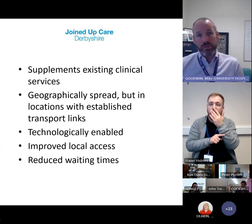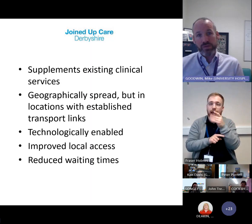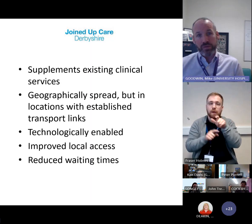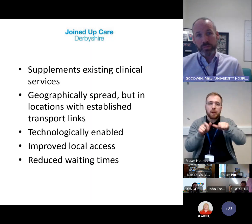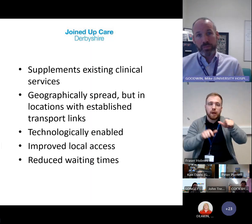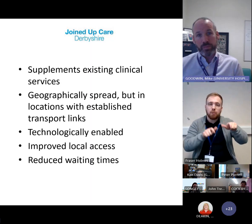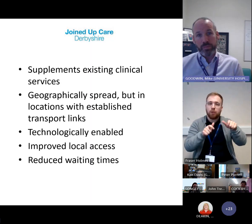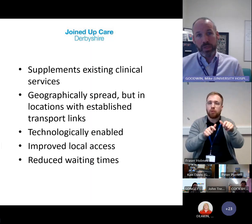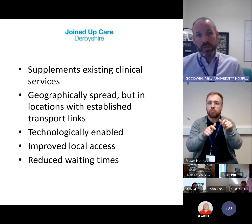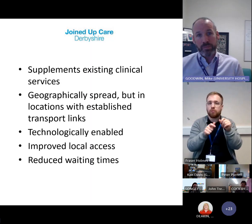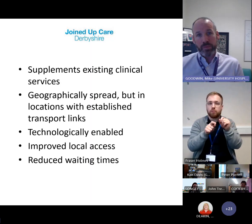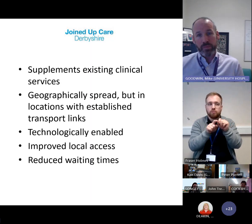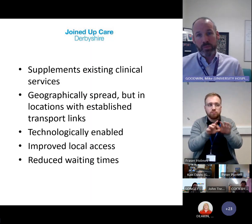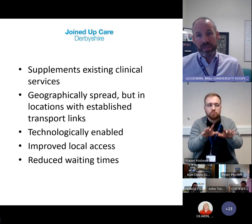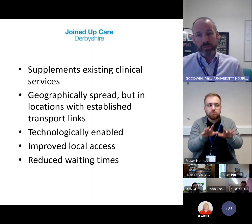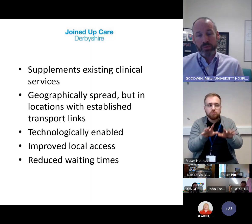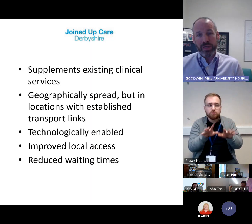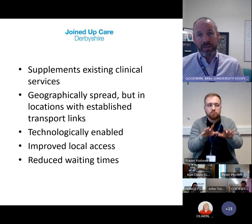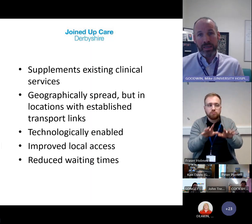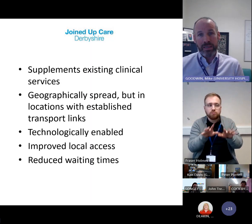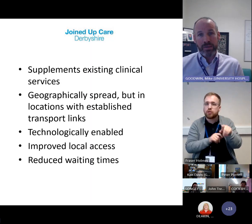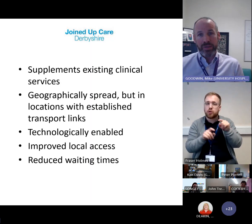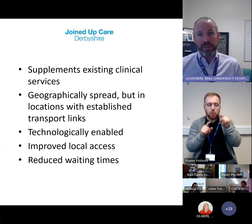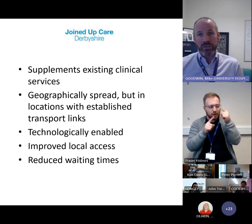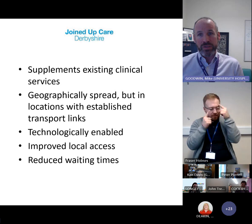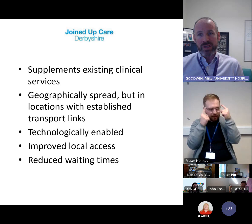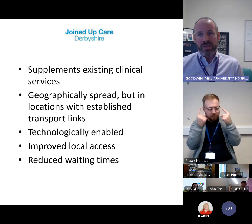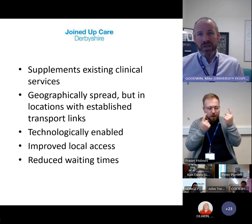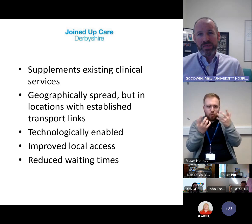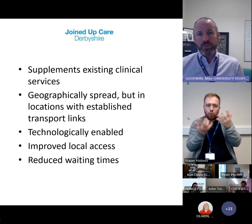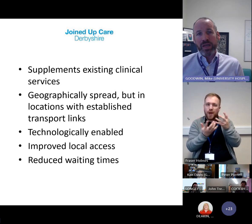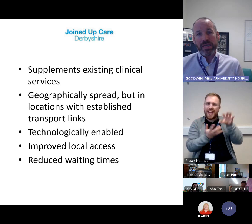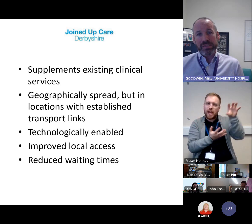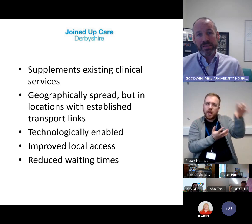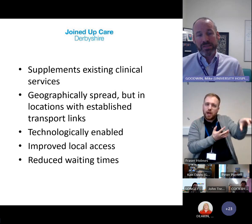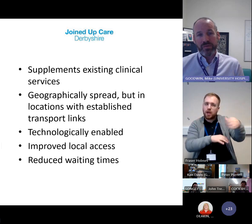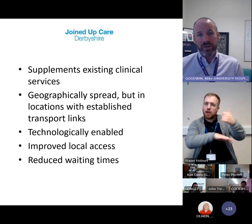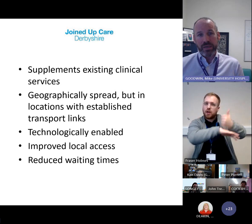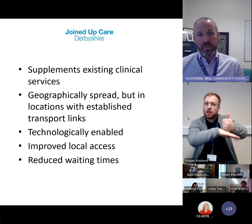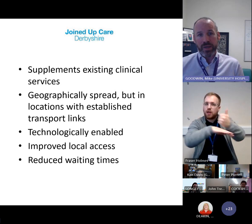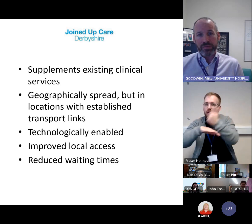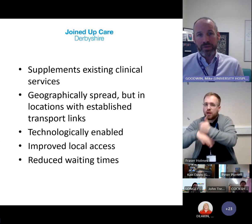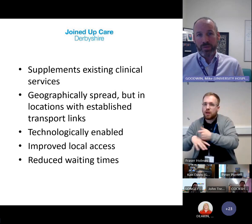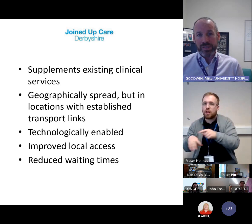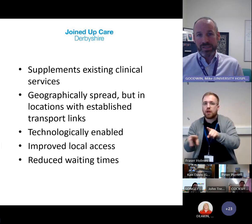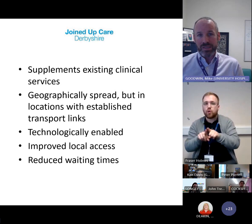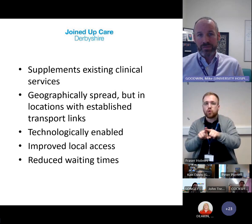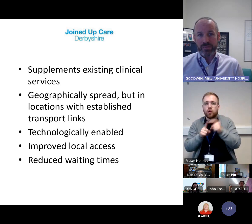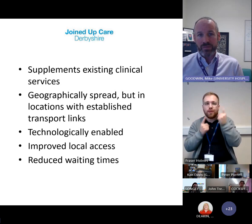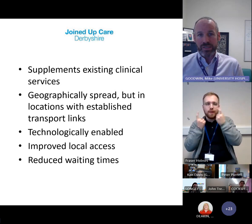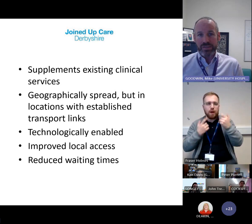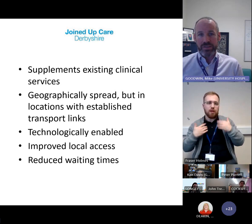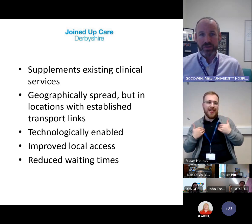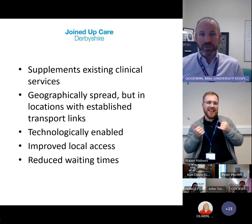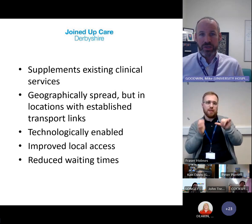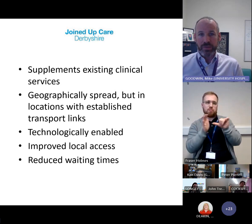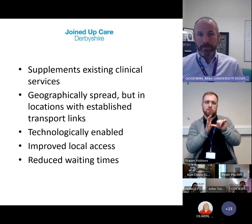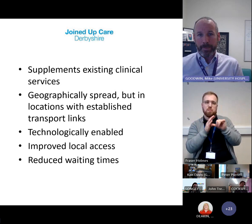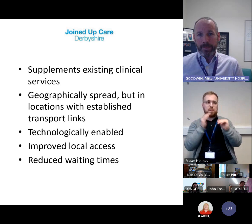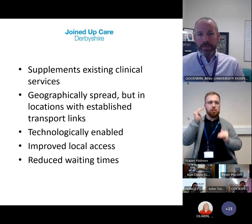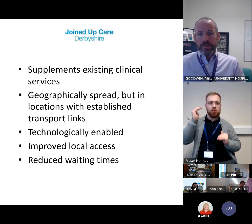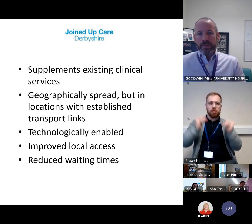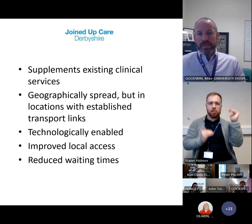we chose to where to put our locations, as well as some of the health inequalities that I've already